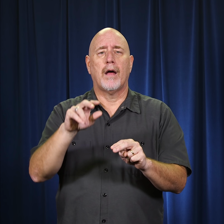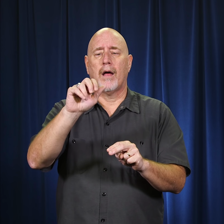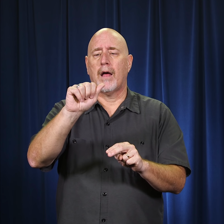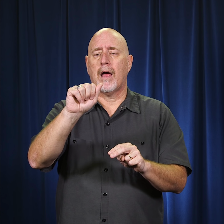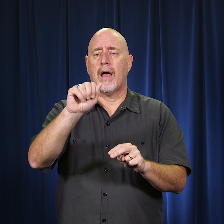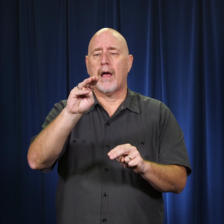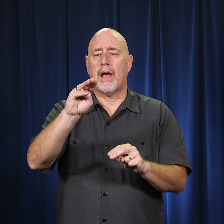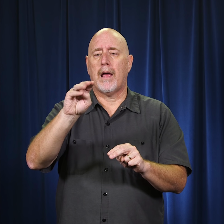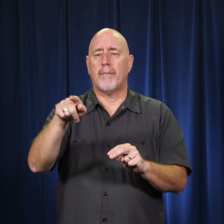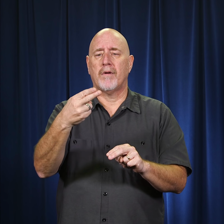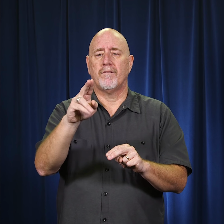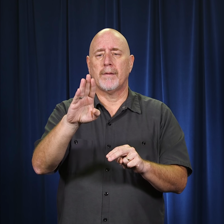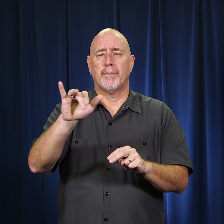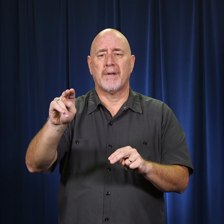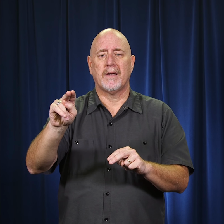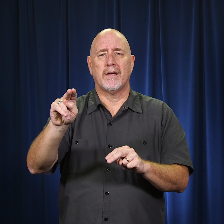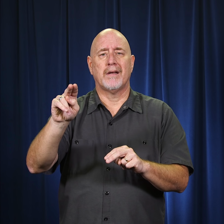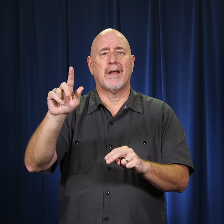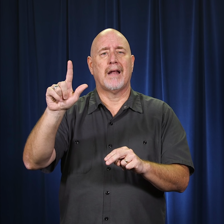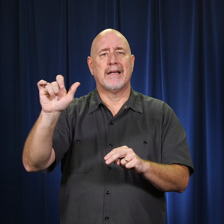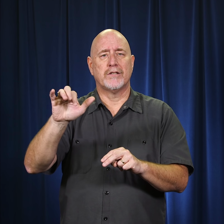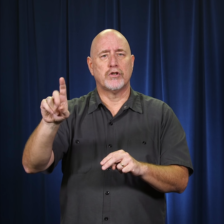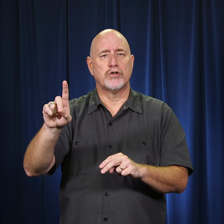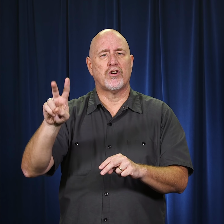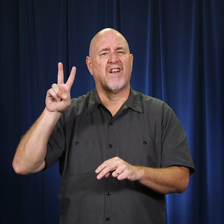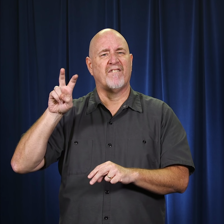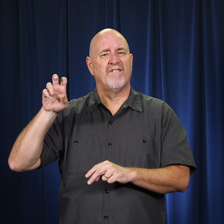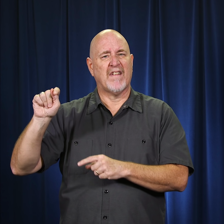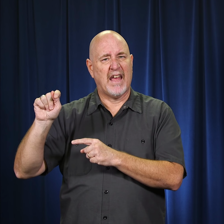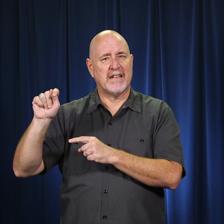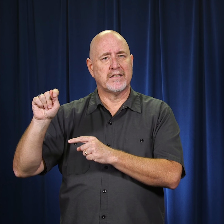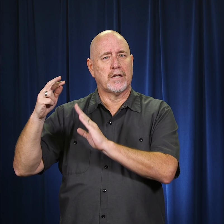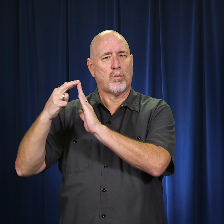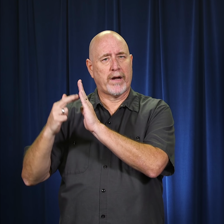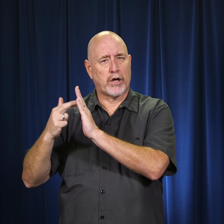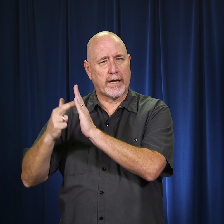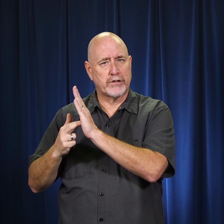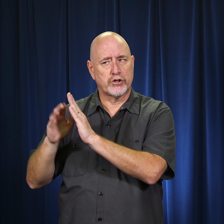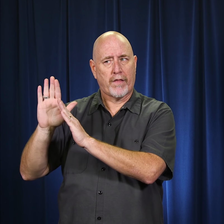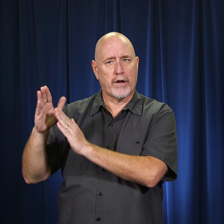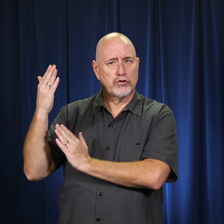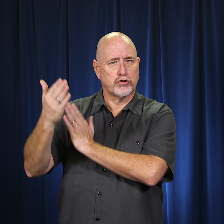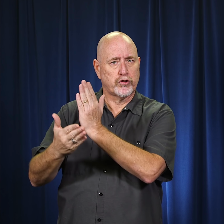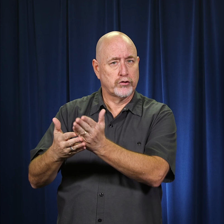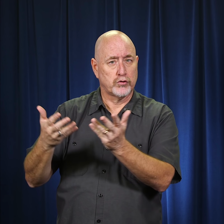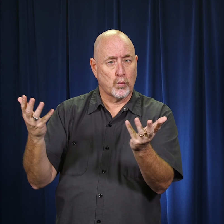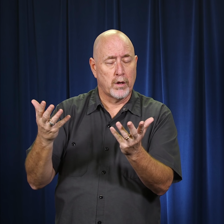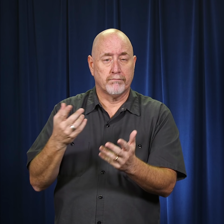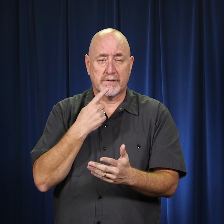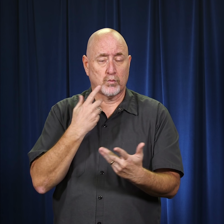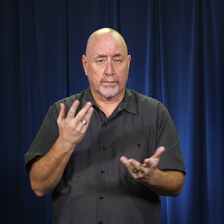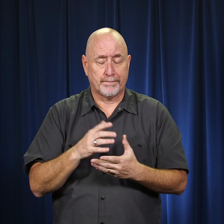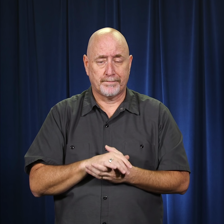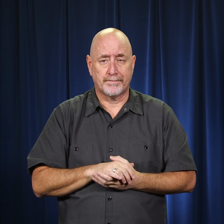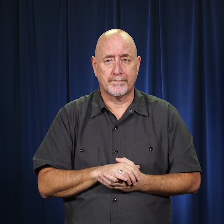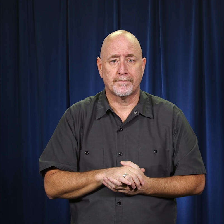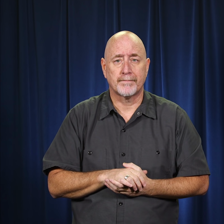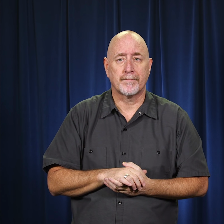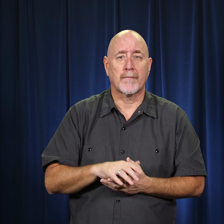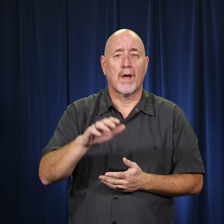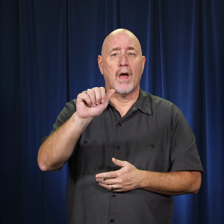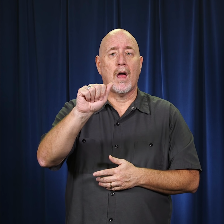amphibian and lizard veterinarian regulations or their suggestions, here's what they say.